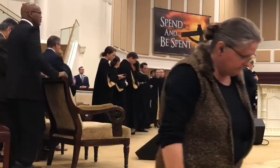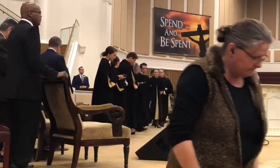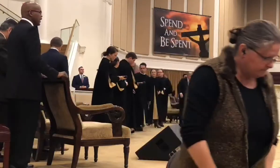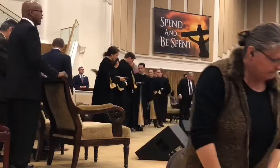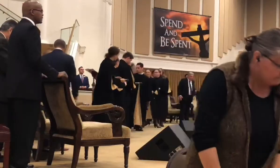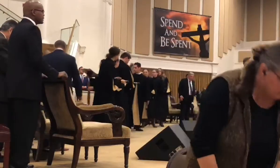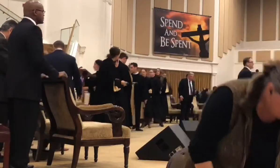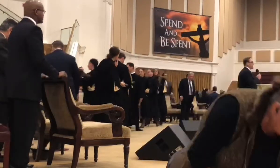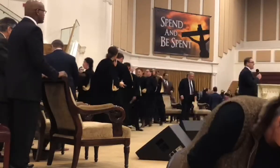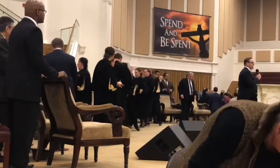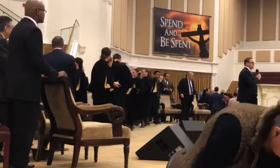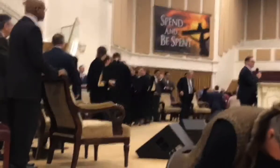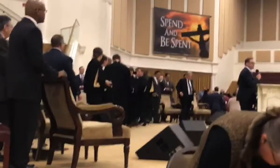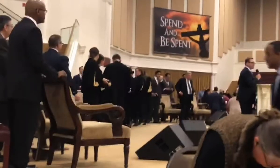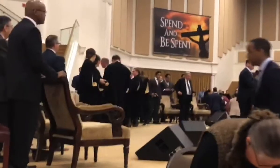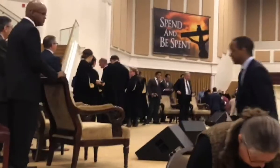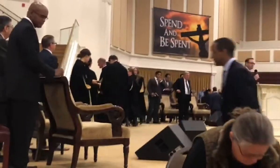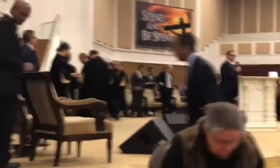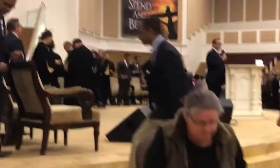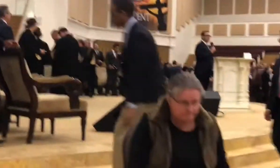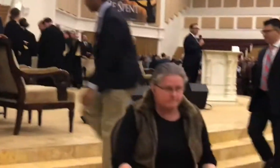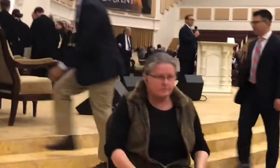have faith that God can.